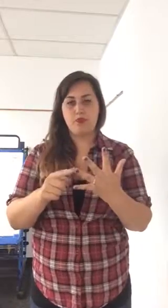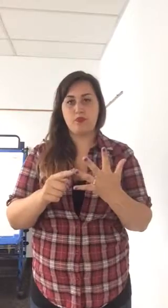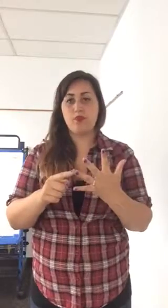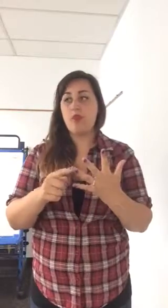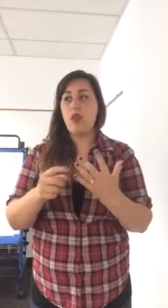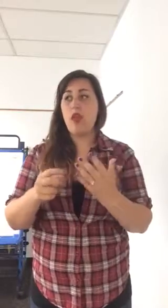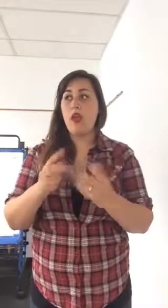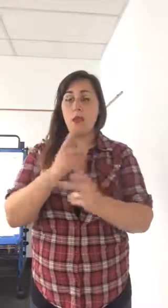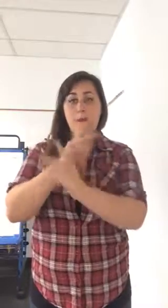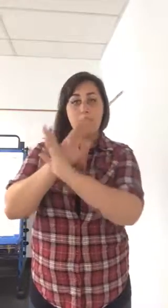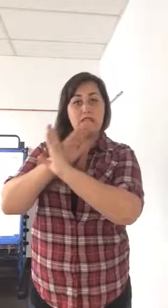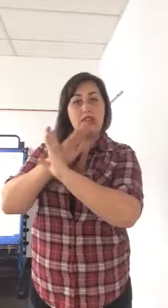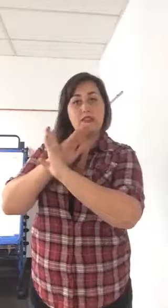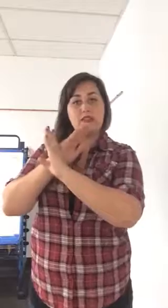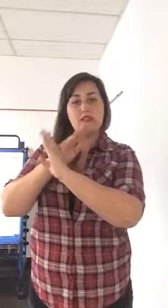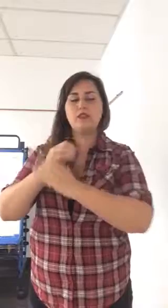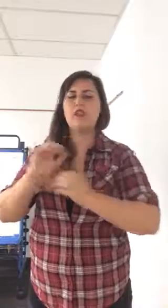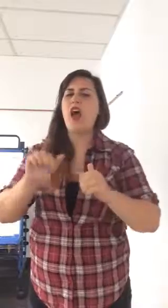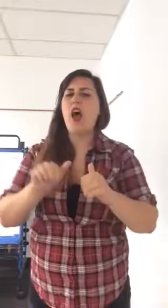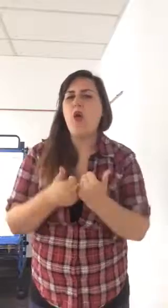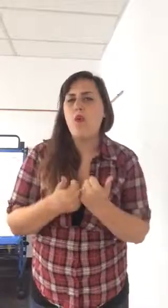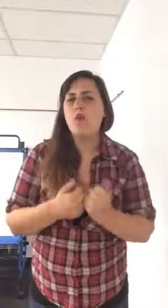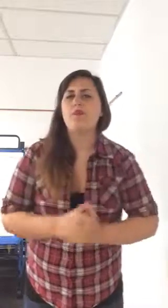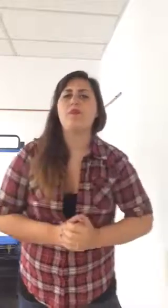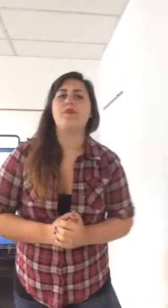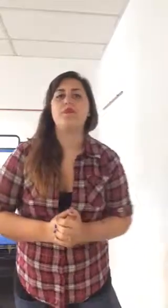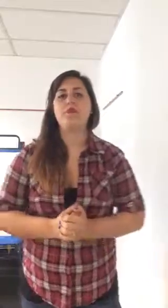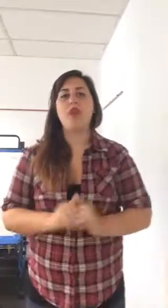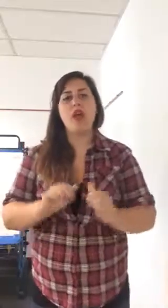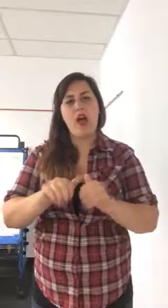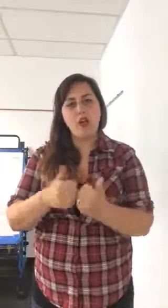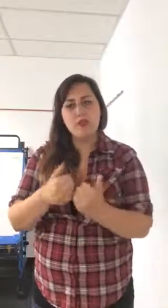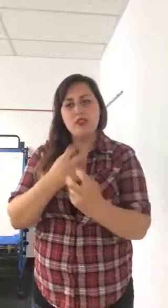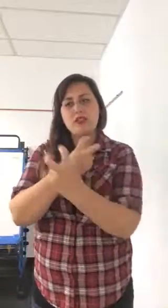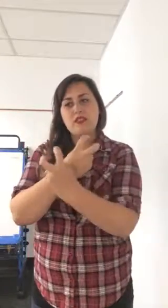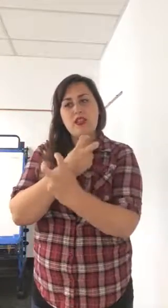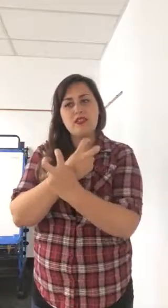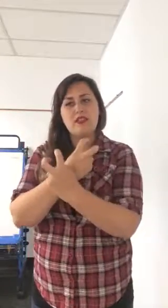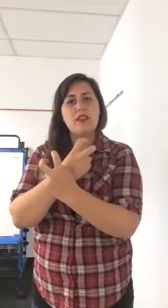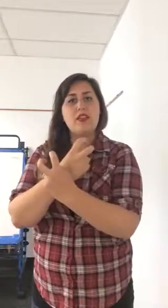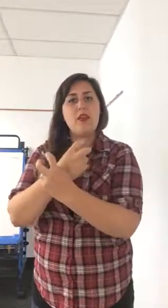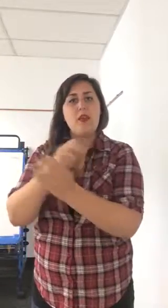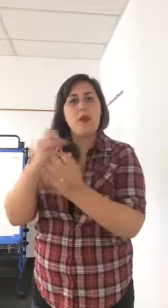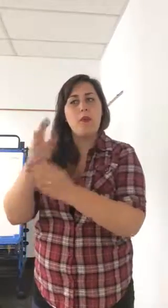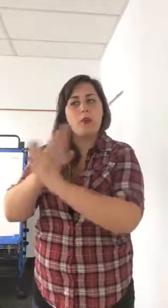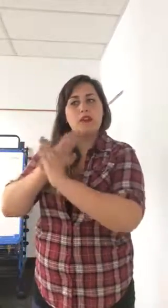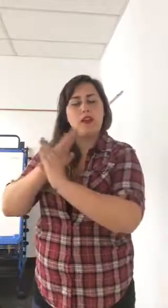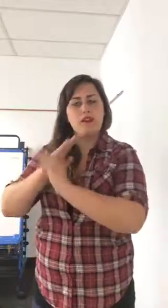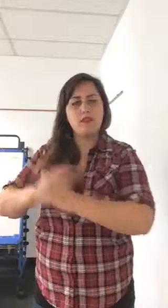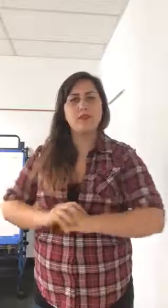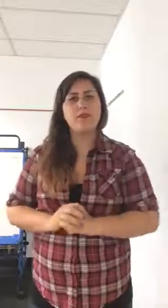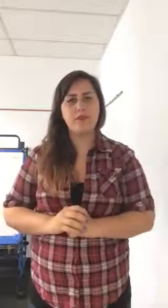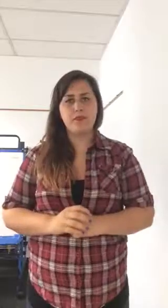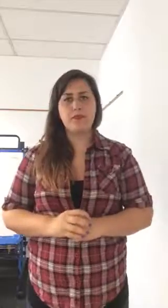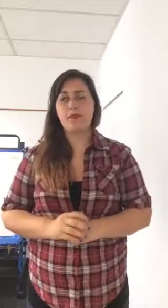How does it protect us? How does the skeletal system protect us, Daniel? It protects your